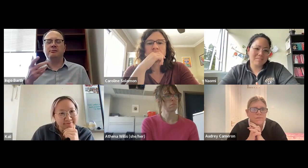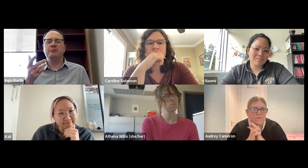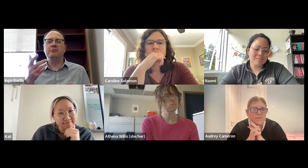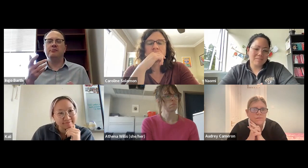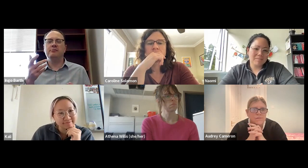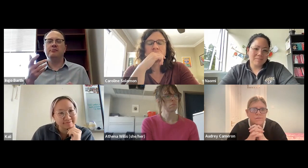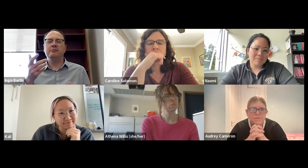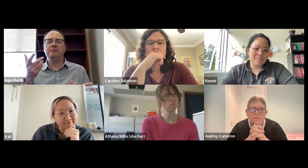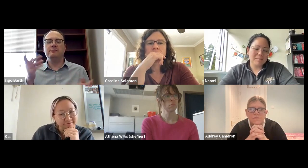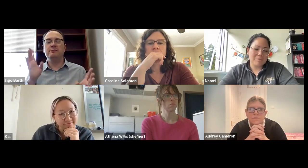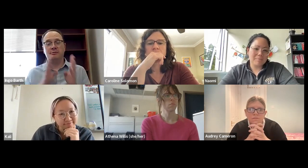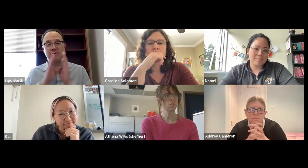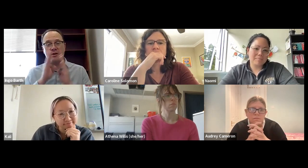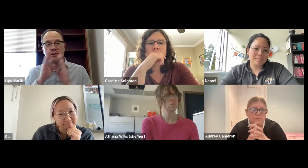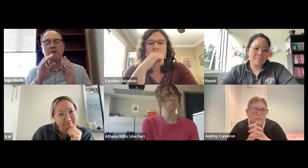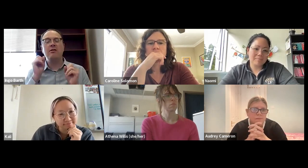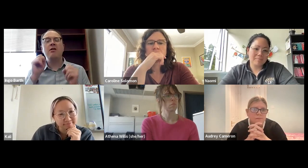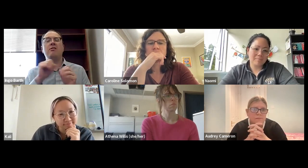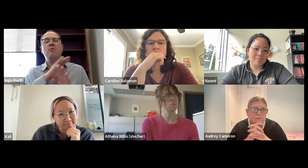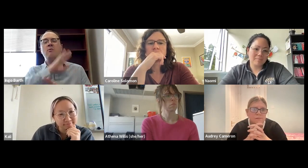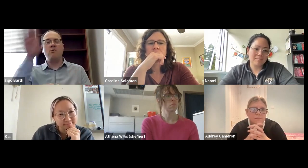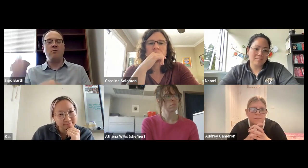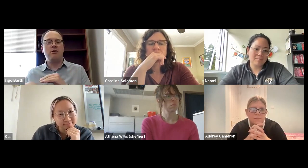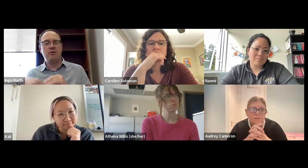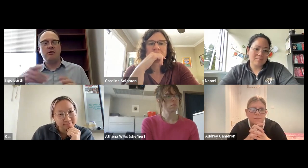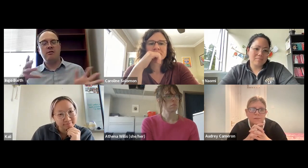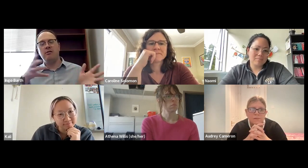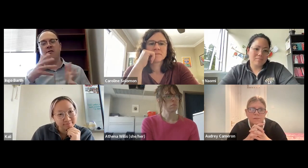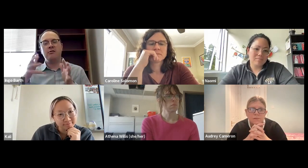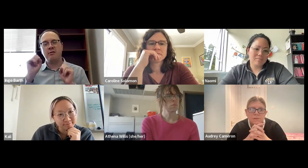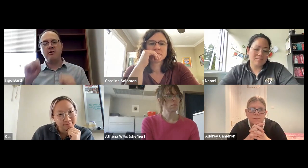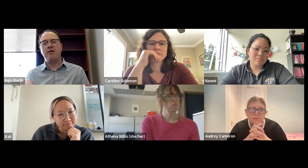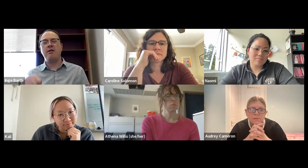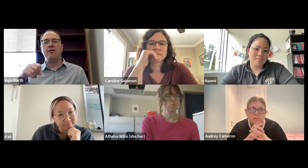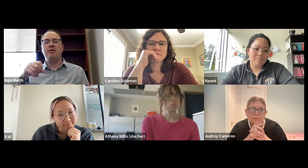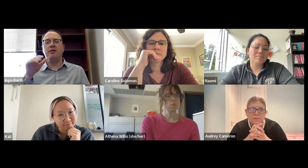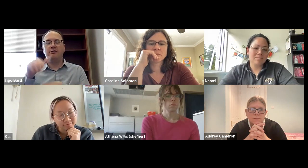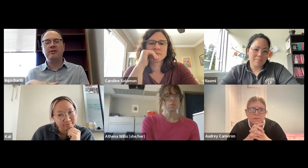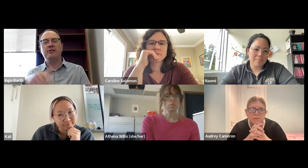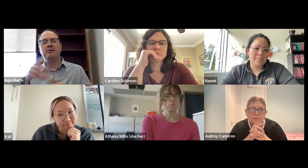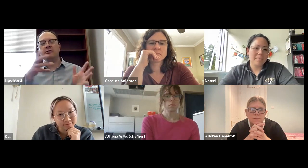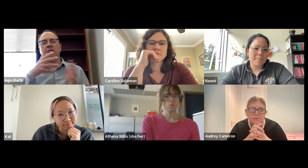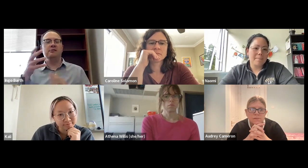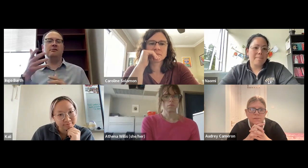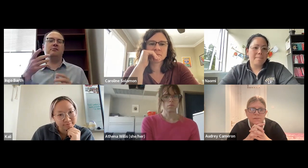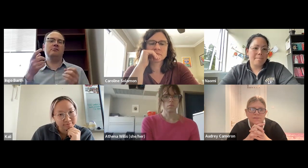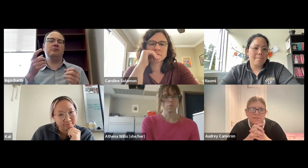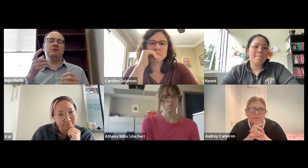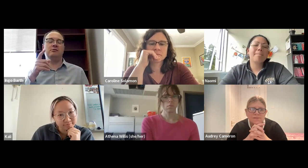I really think flying in and being in person is valuable. I know it can be frustrating, just the hybrid aspect of it. I mean, just